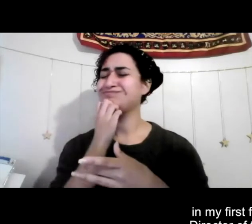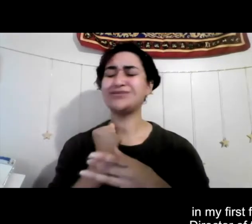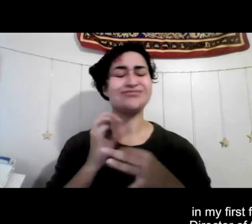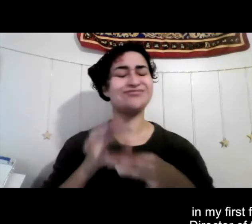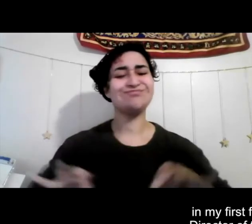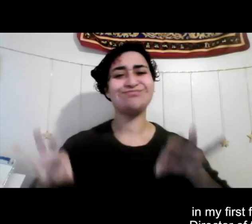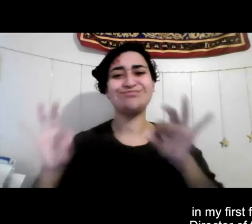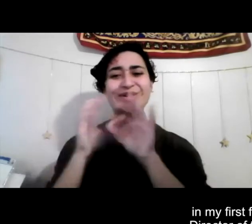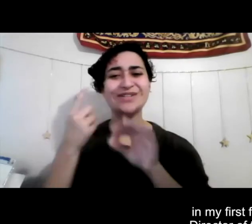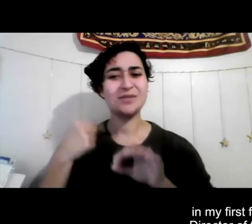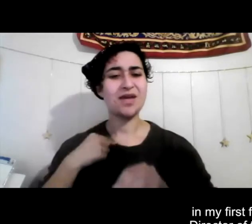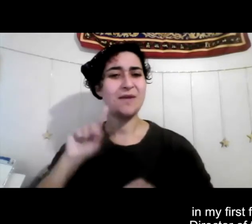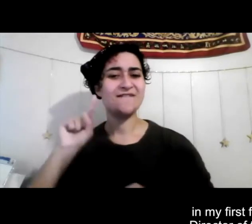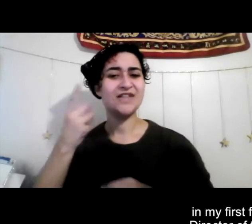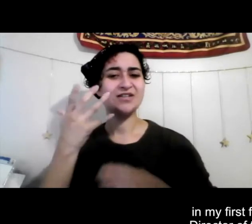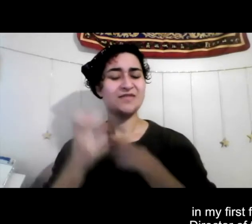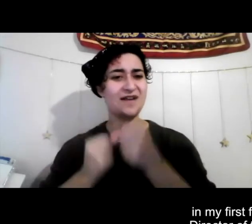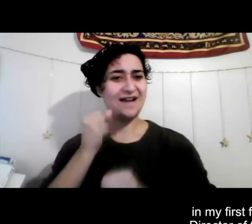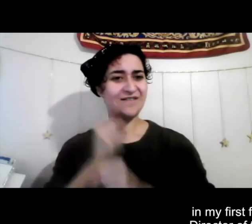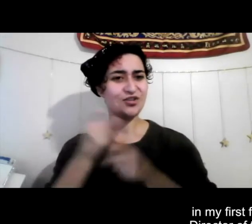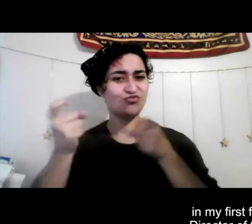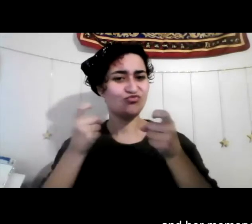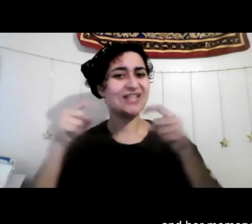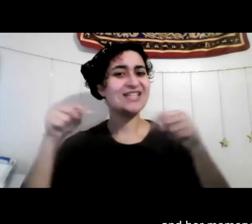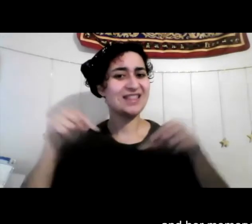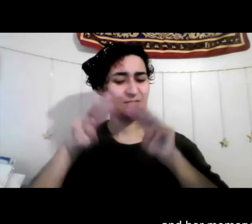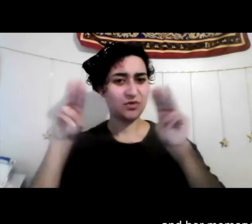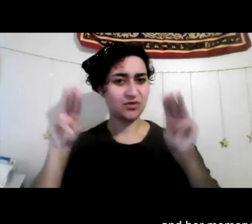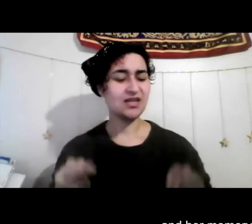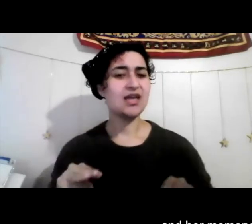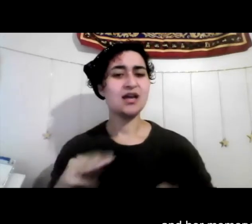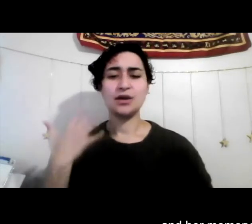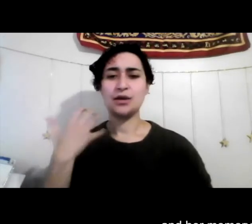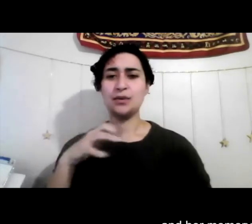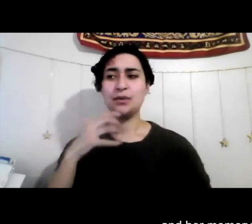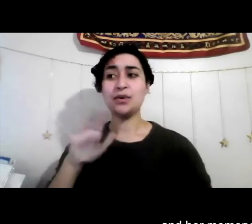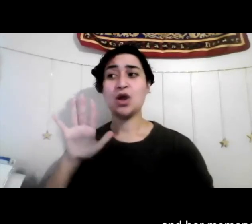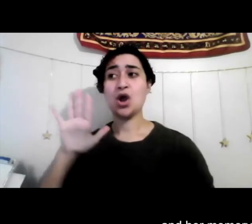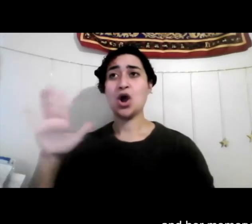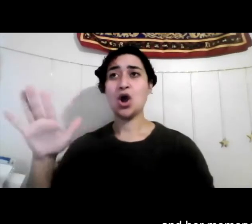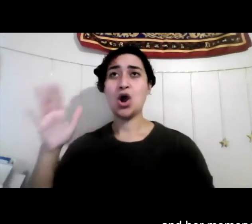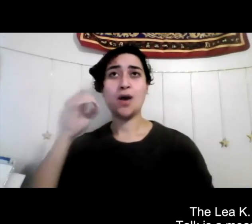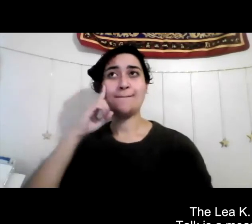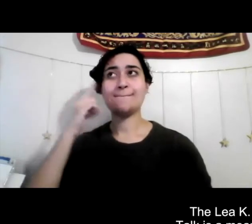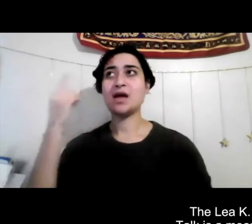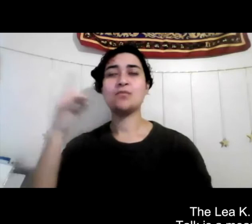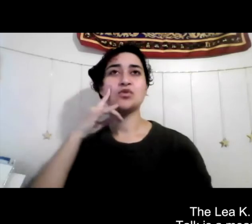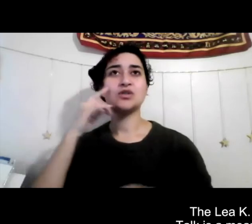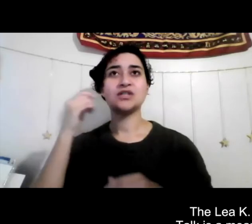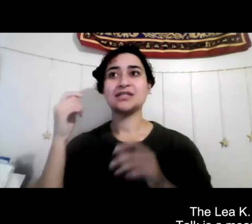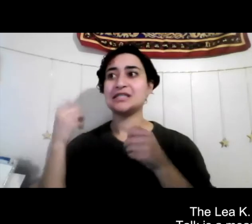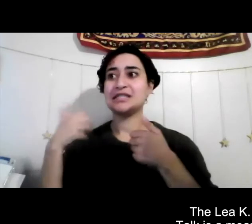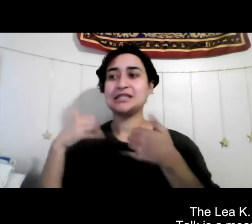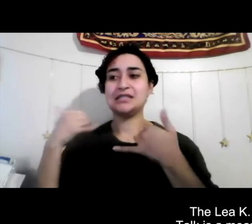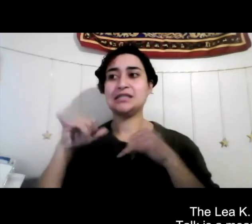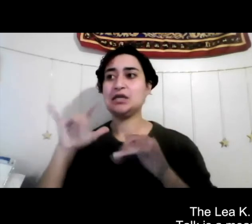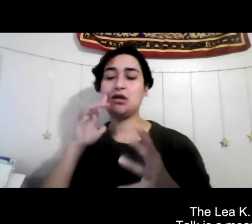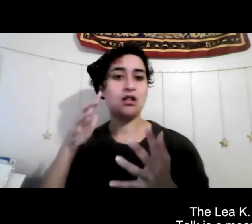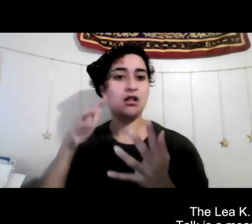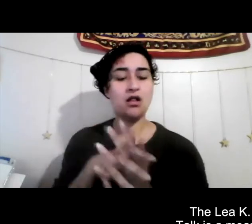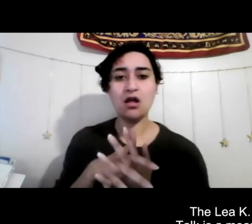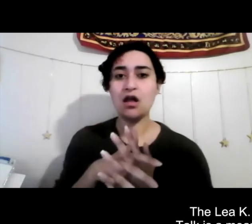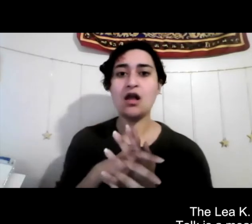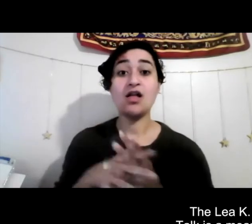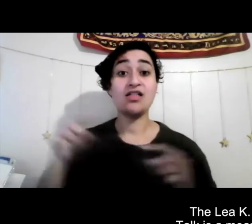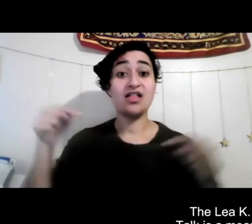first 5 years of director of this museum. And her memory remains strong. The Lea K. Green Artist Talk is